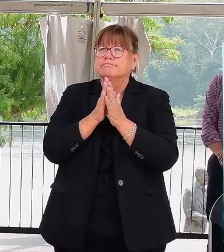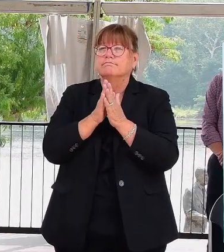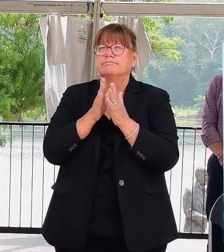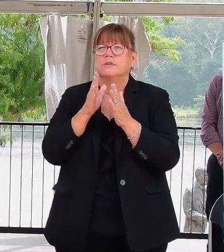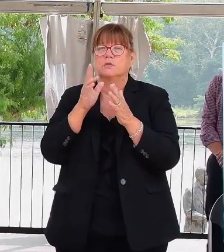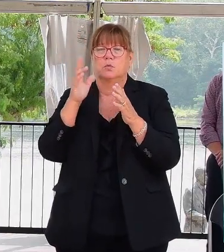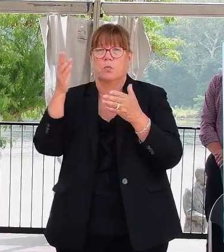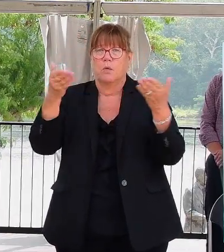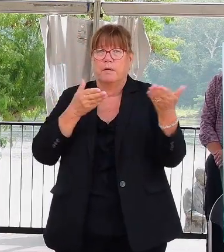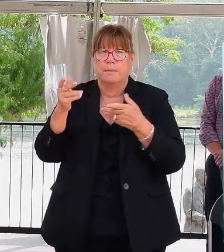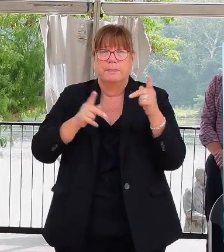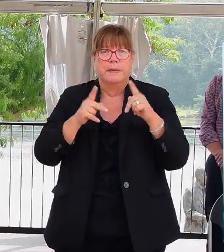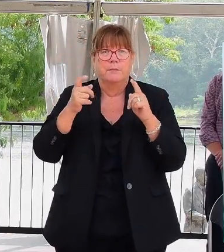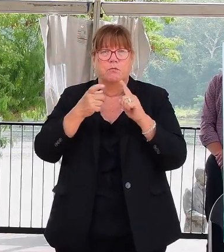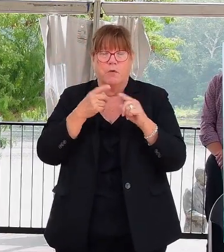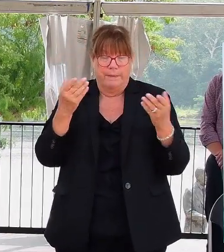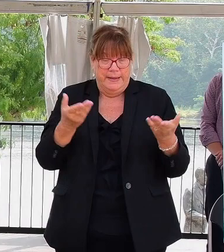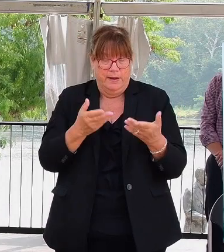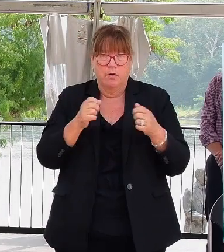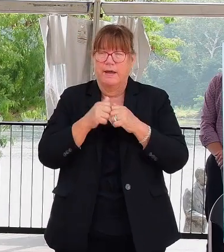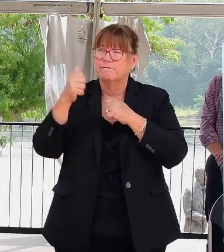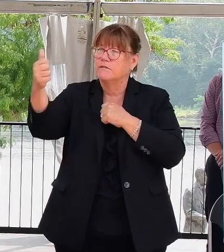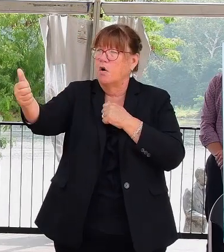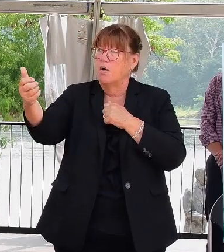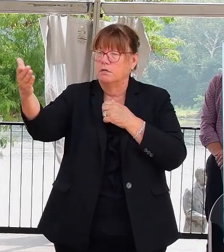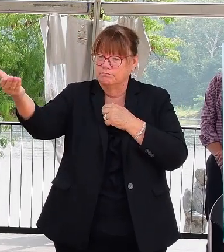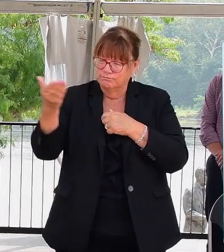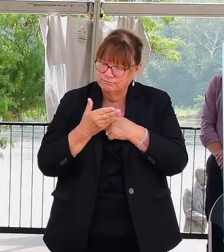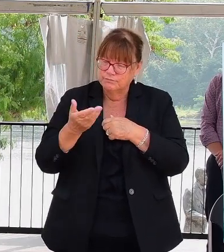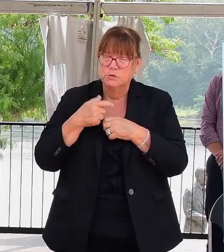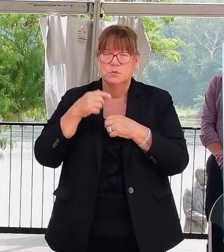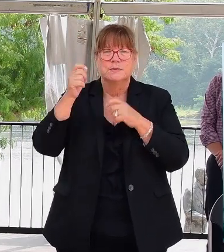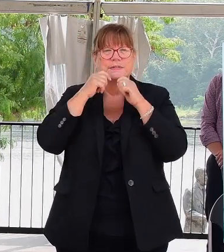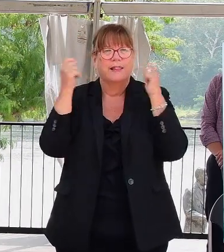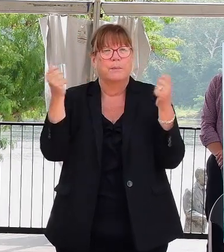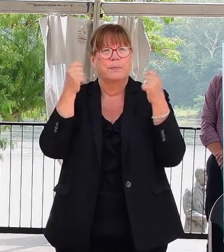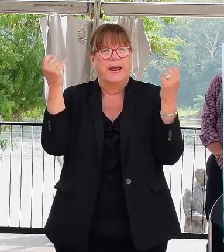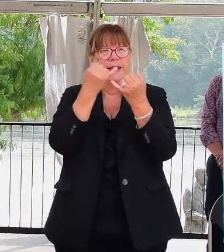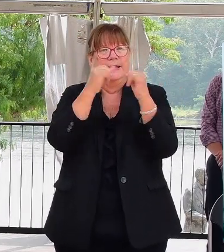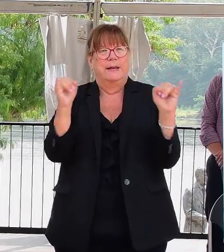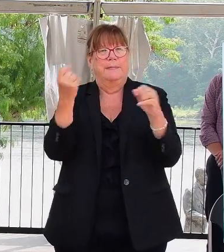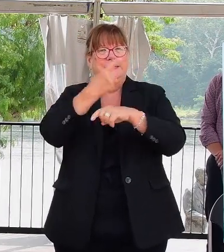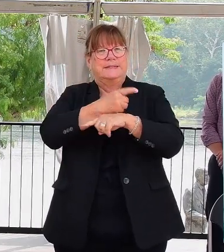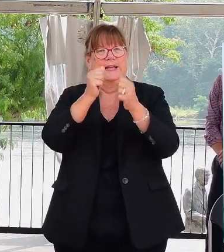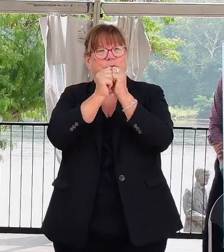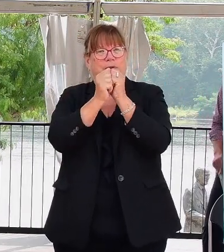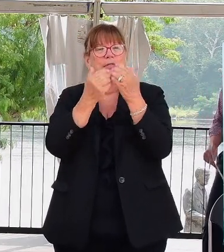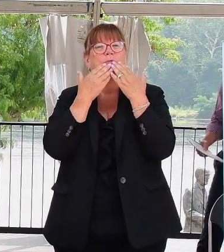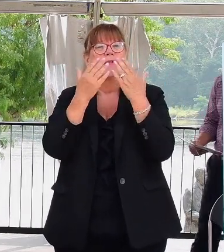from near and far to celebrate our Independence Day together. Thank you so much.